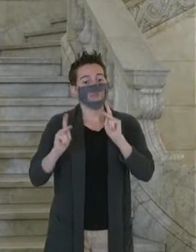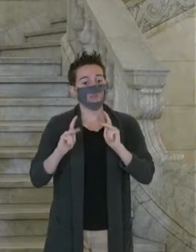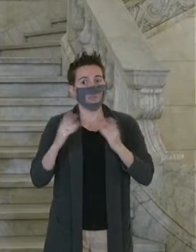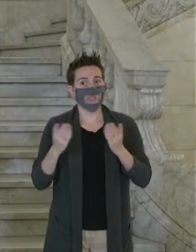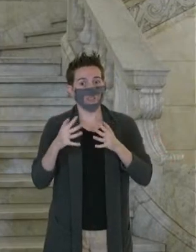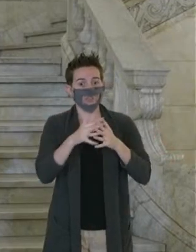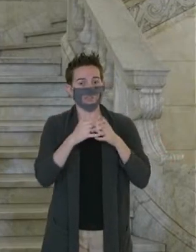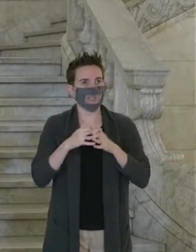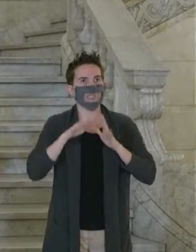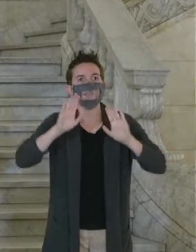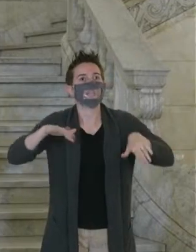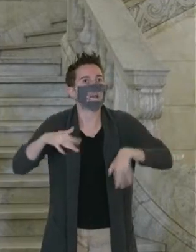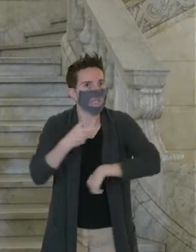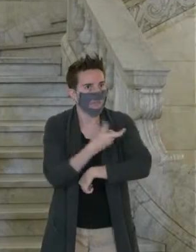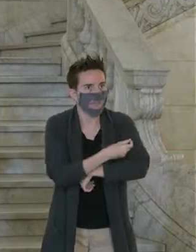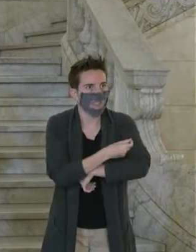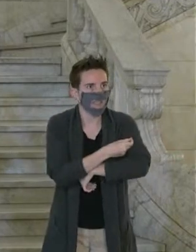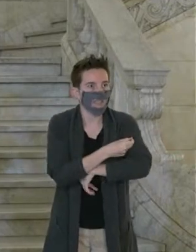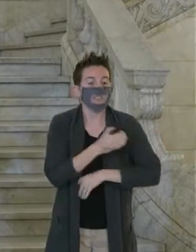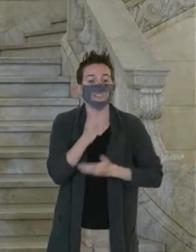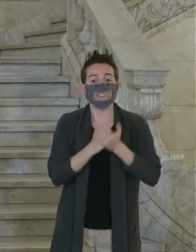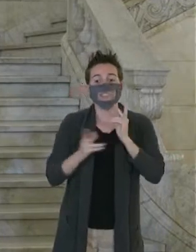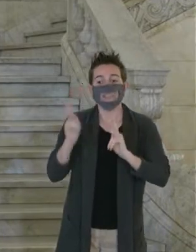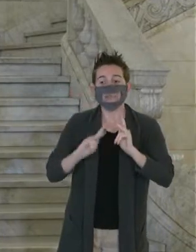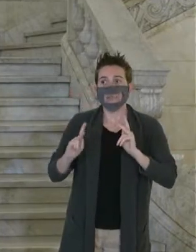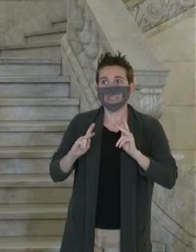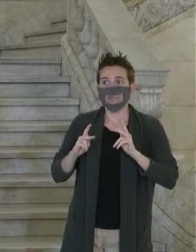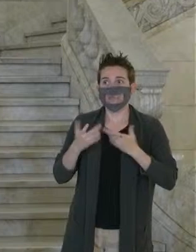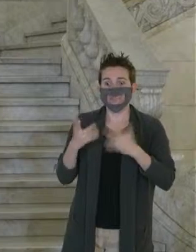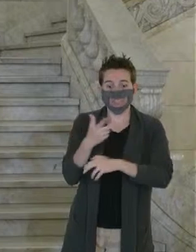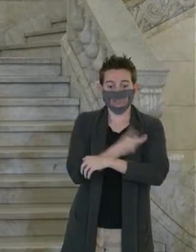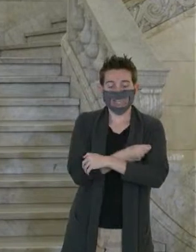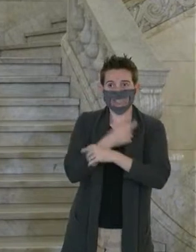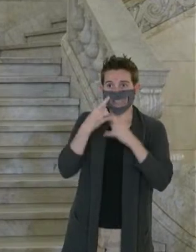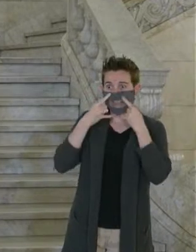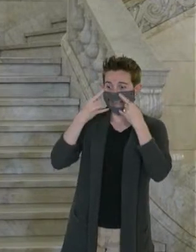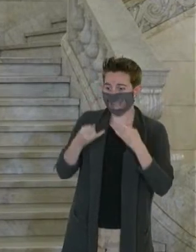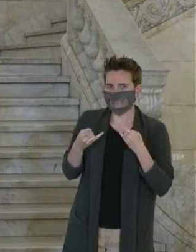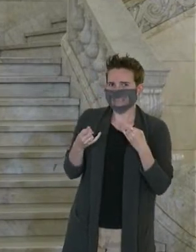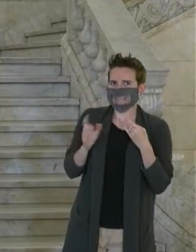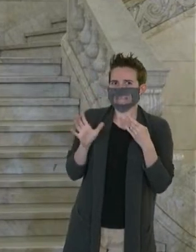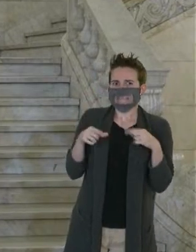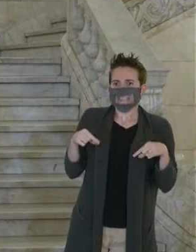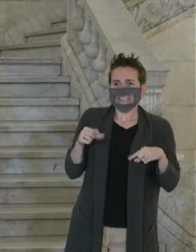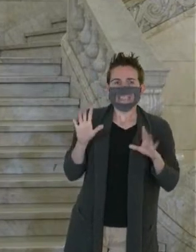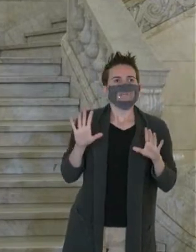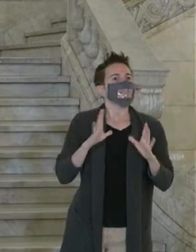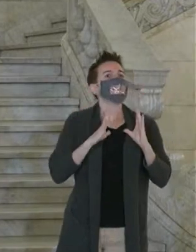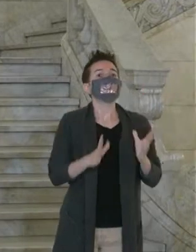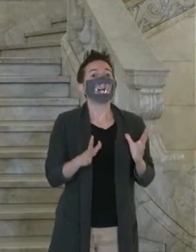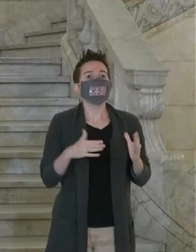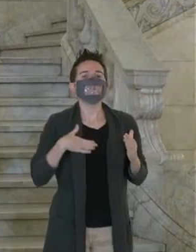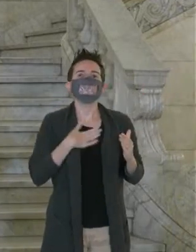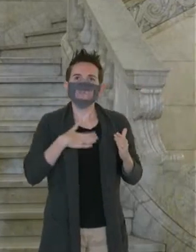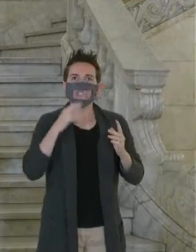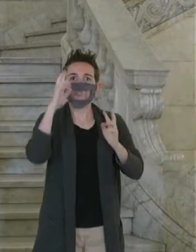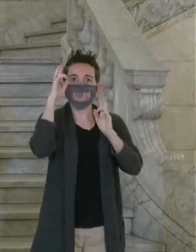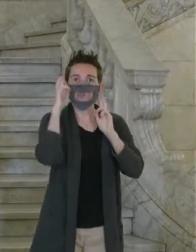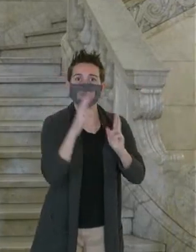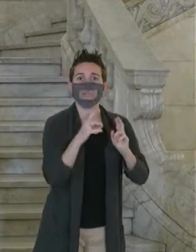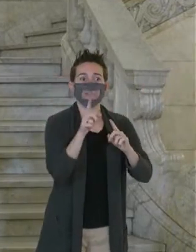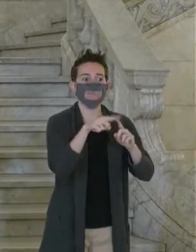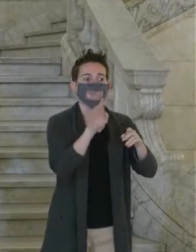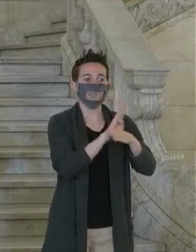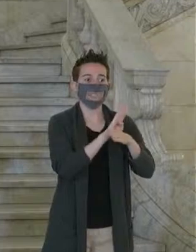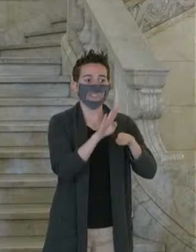vaccinated, and some folks just aren't ready to shed their mask yet. Please be respectful of businesses